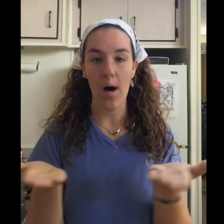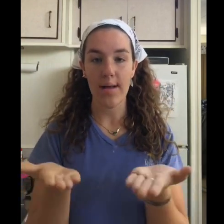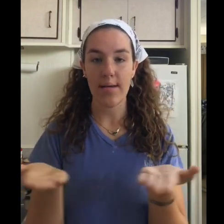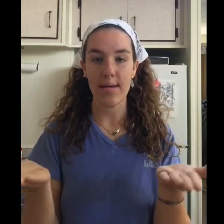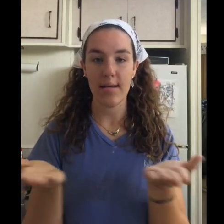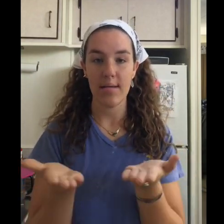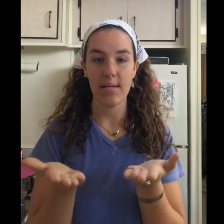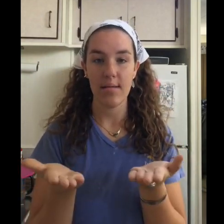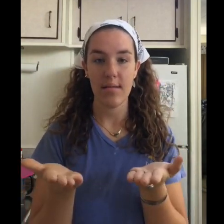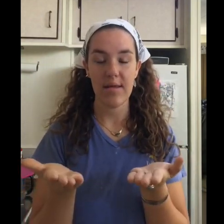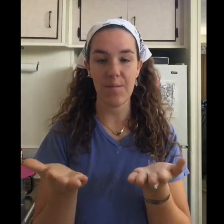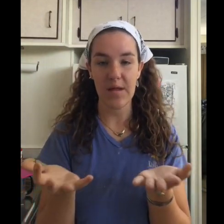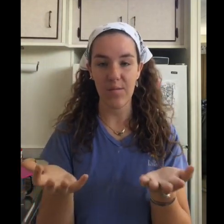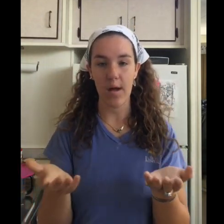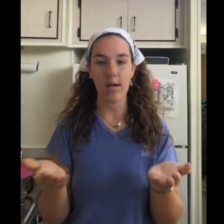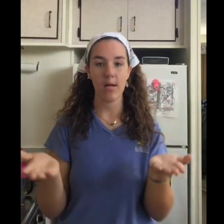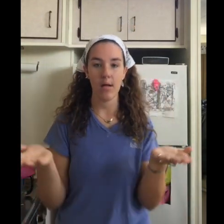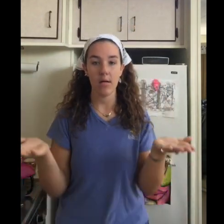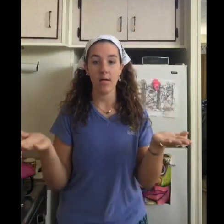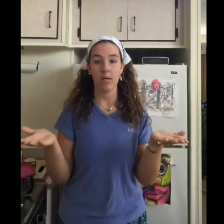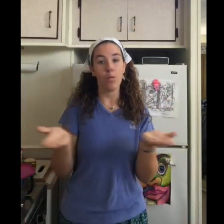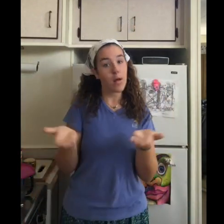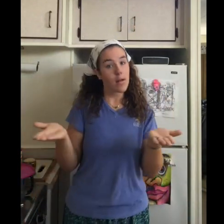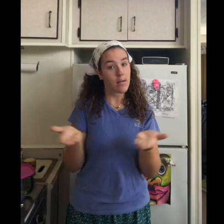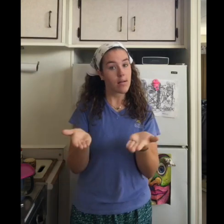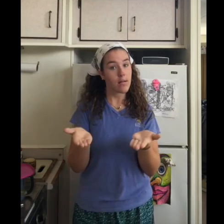What? This means what? What?